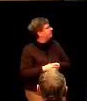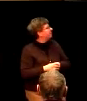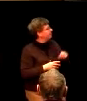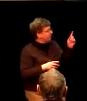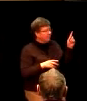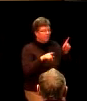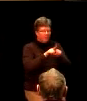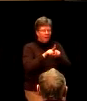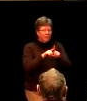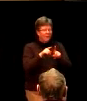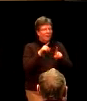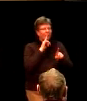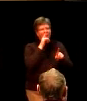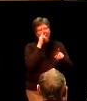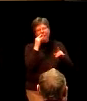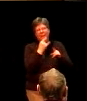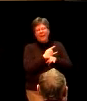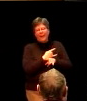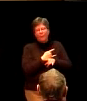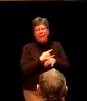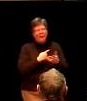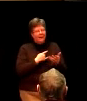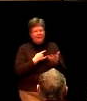There was also a really ironic